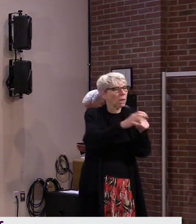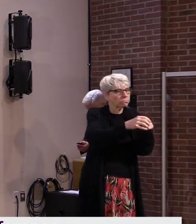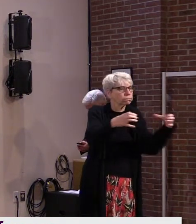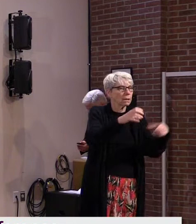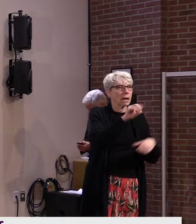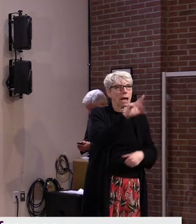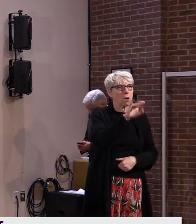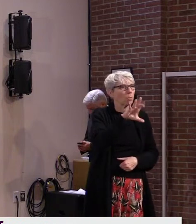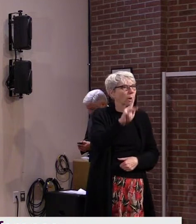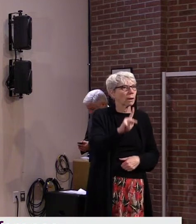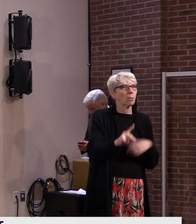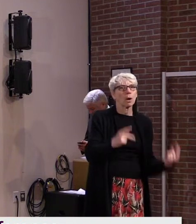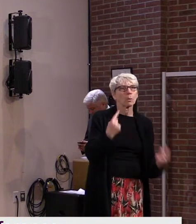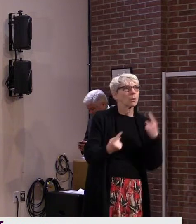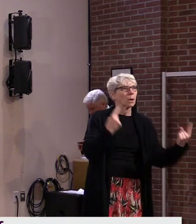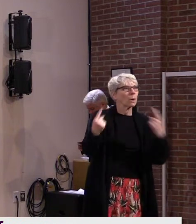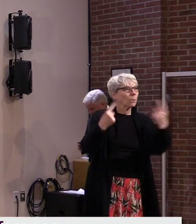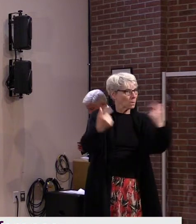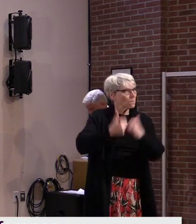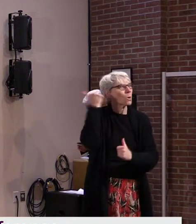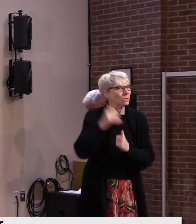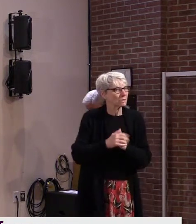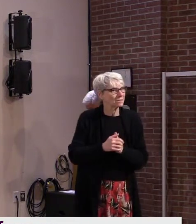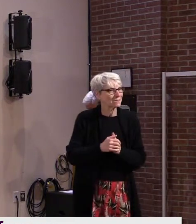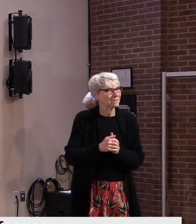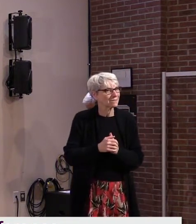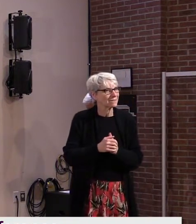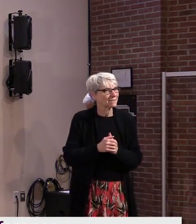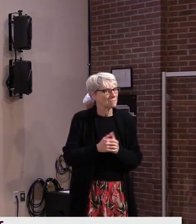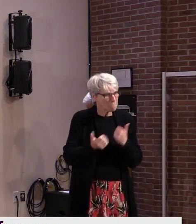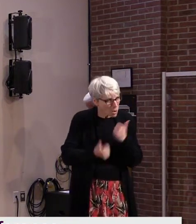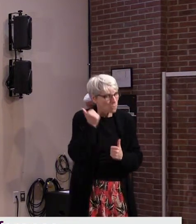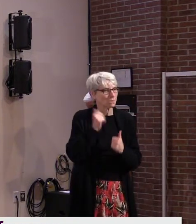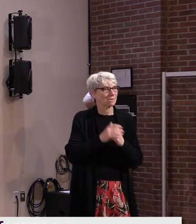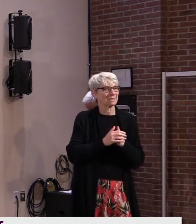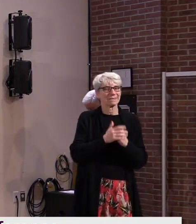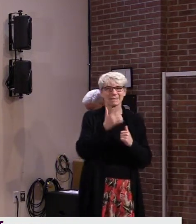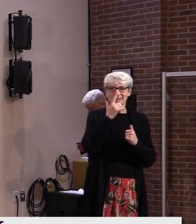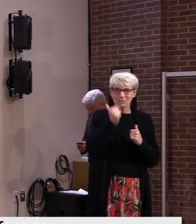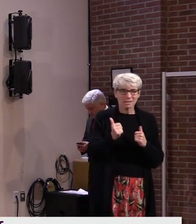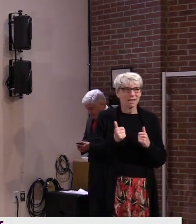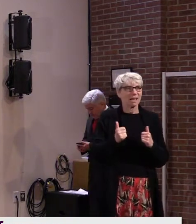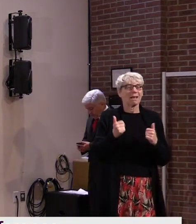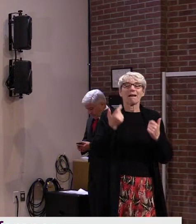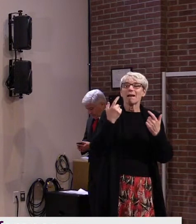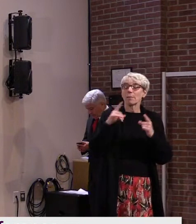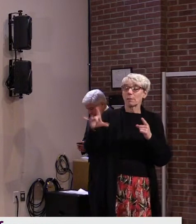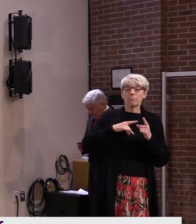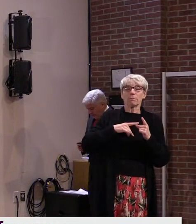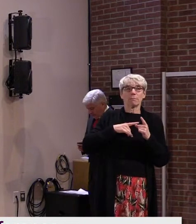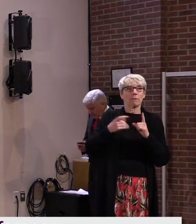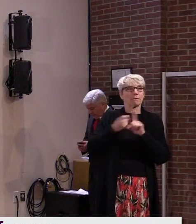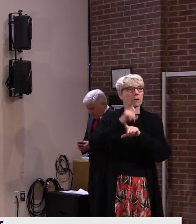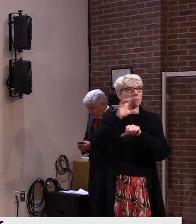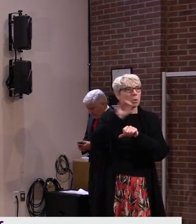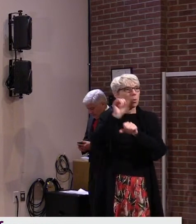test positive are traced to part of an outbreak. The rest are due to community transmission.